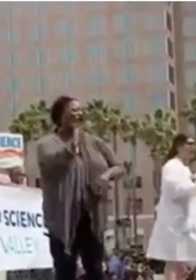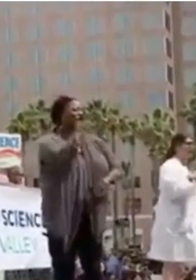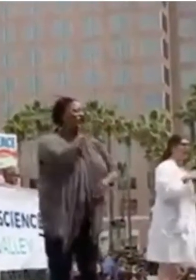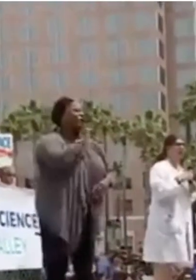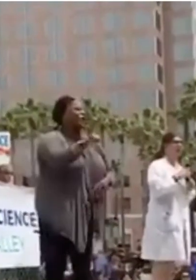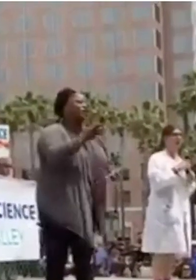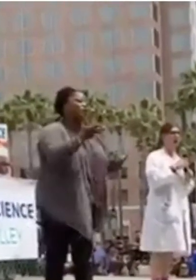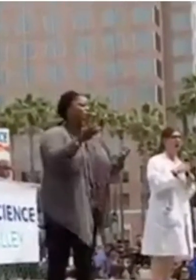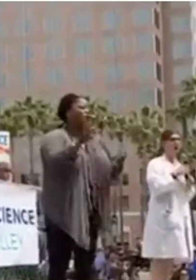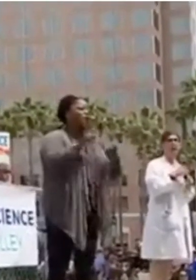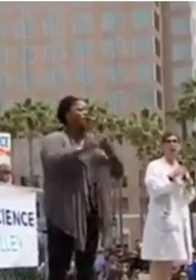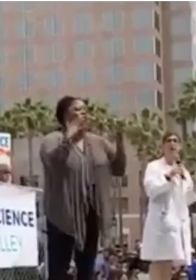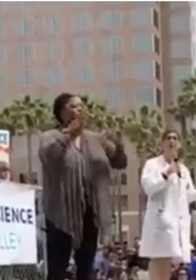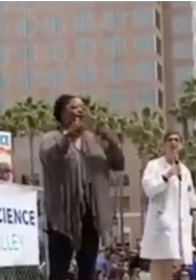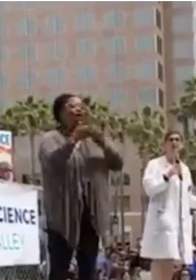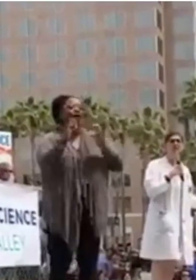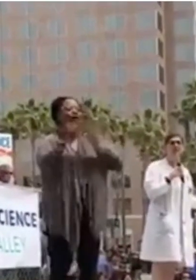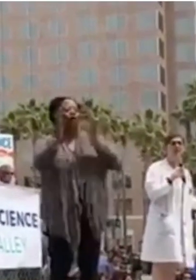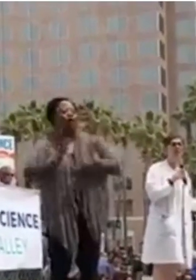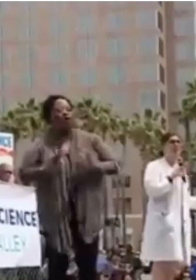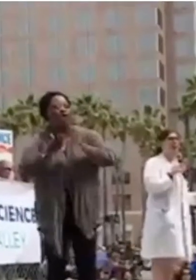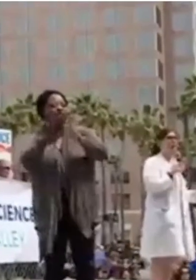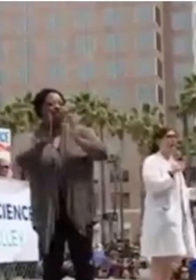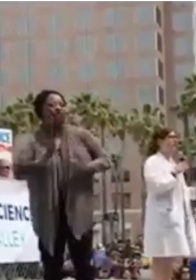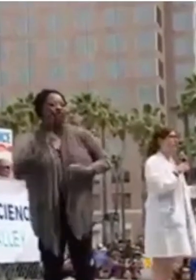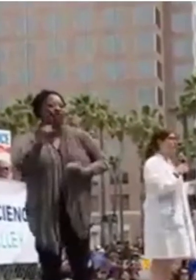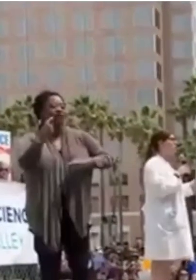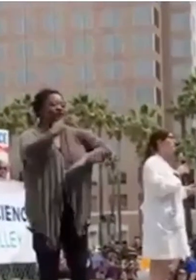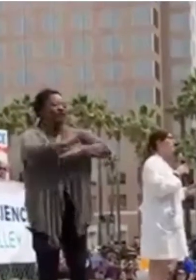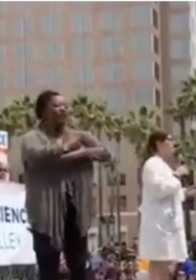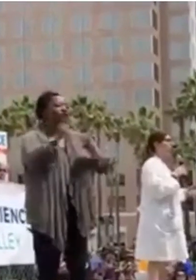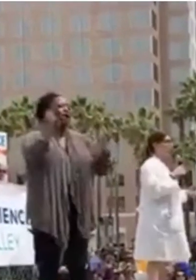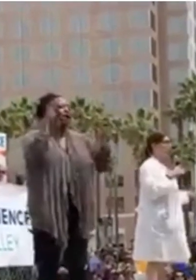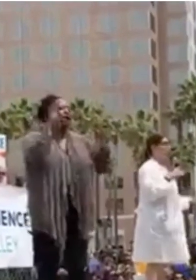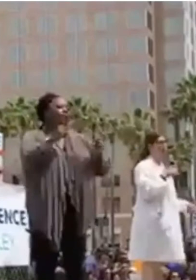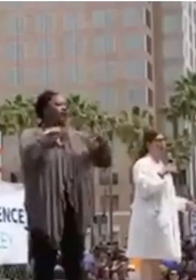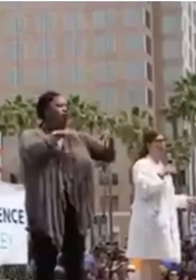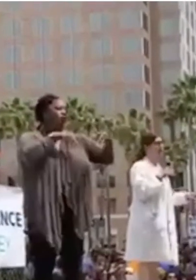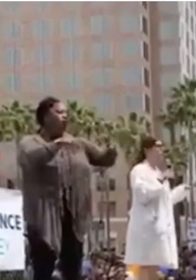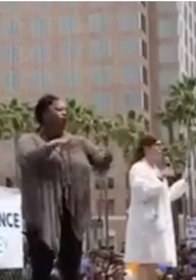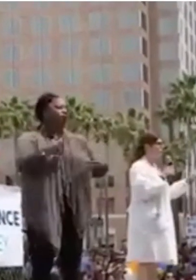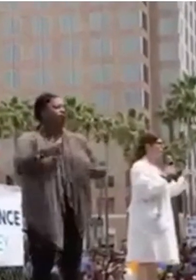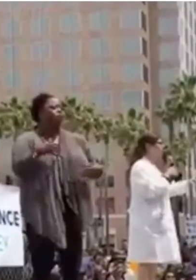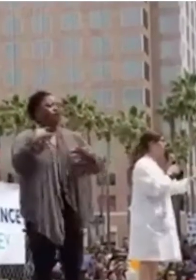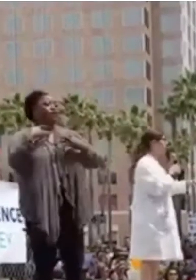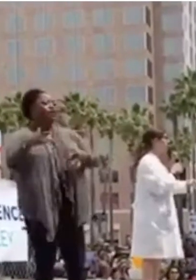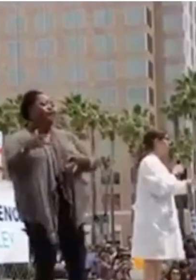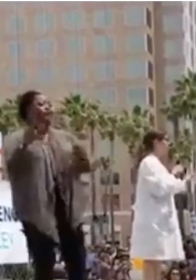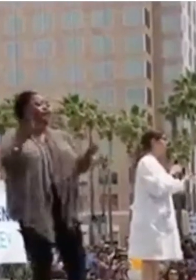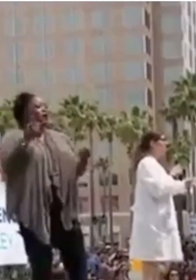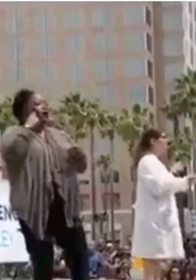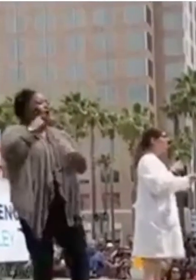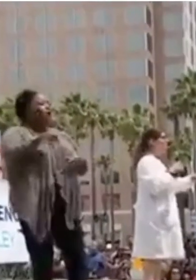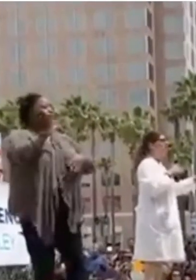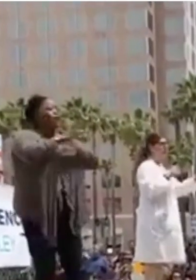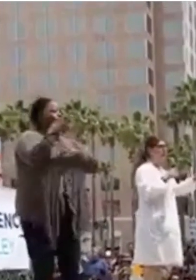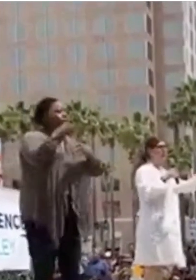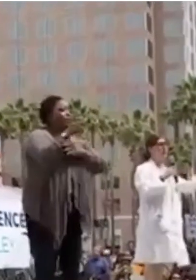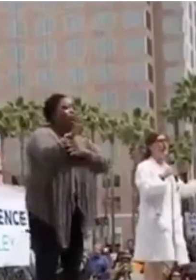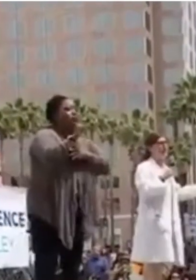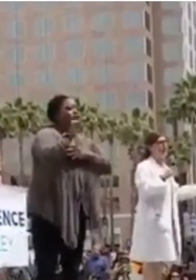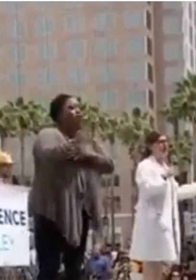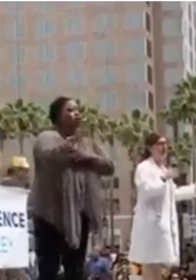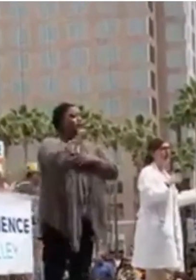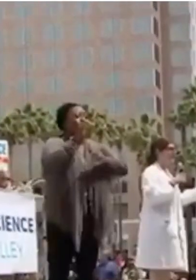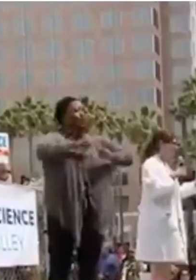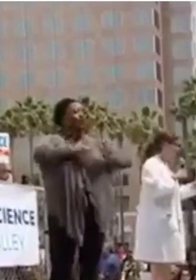I'd like to thank all the organizers of today's amazing march. I'm usually just right here for Christmas in the Park, so this is